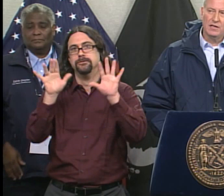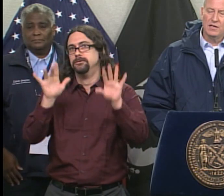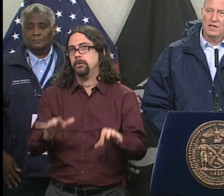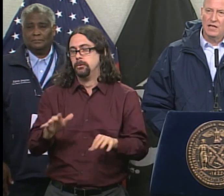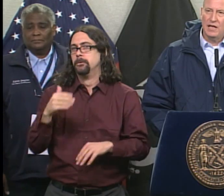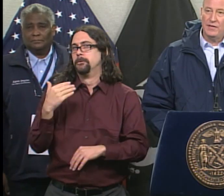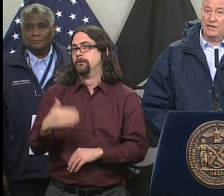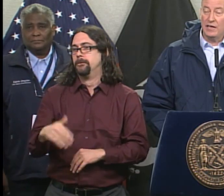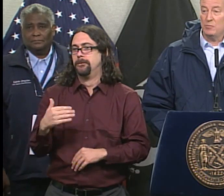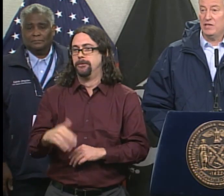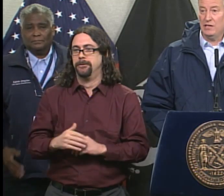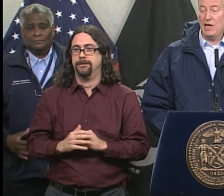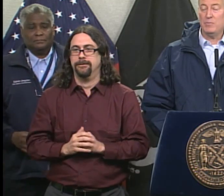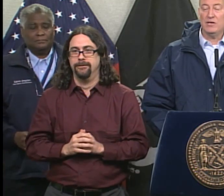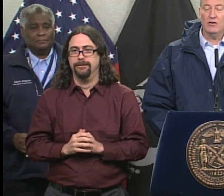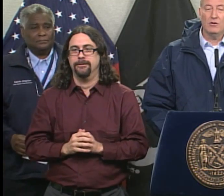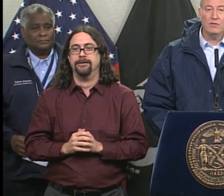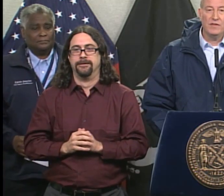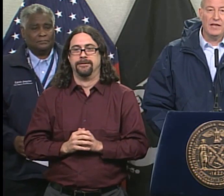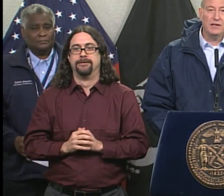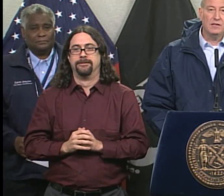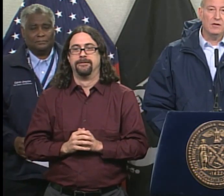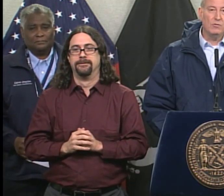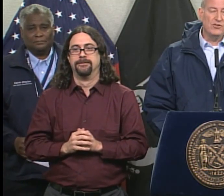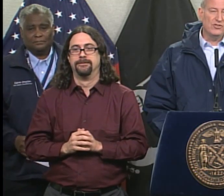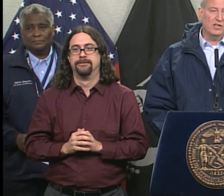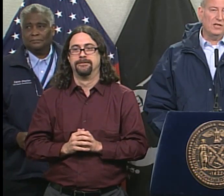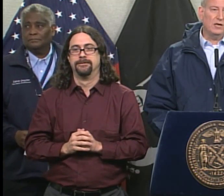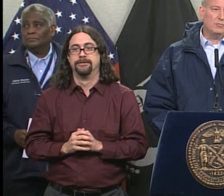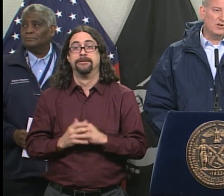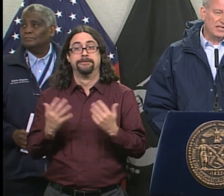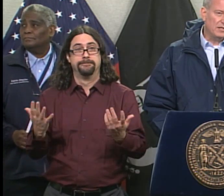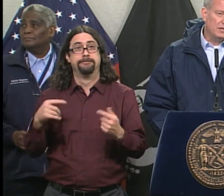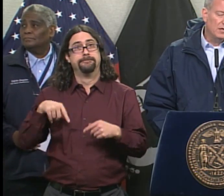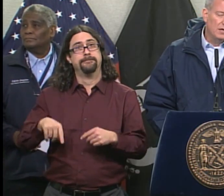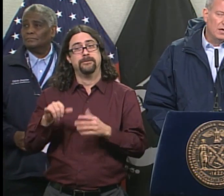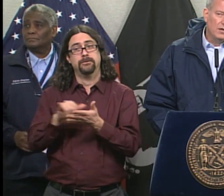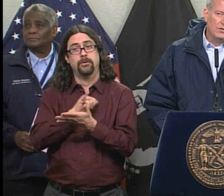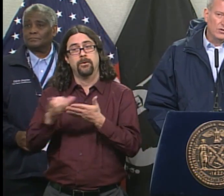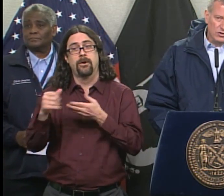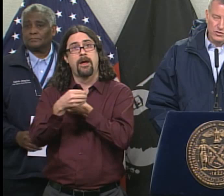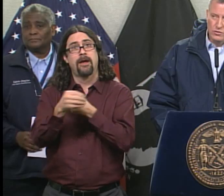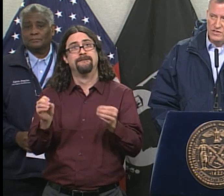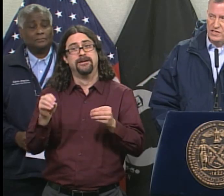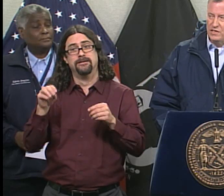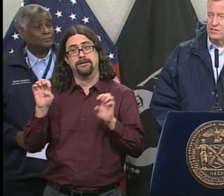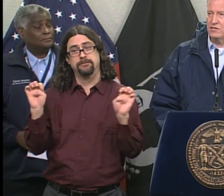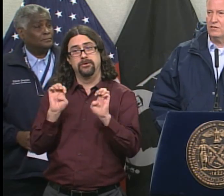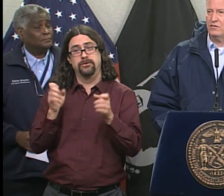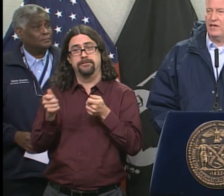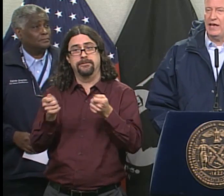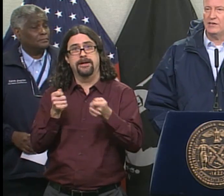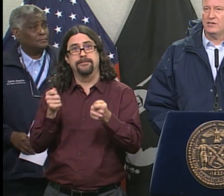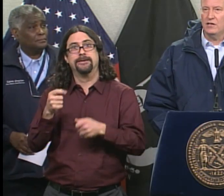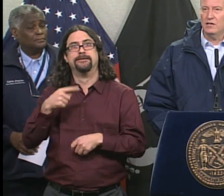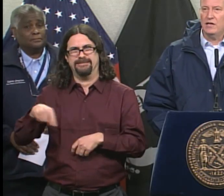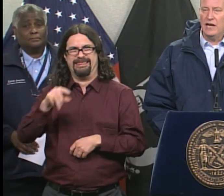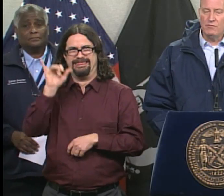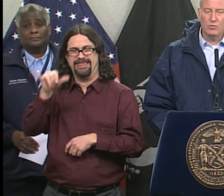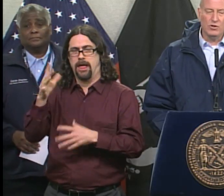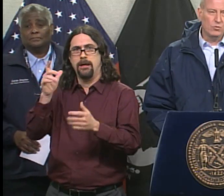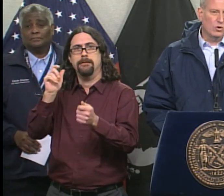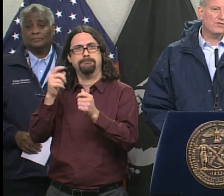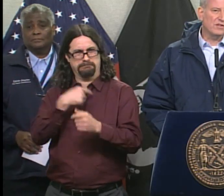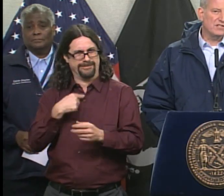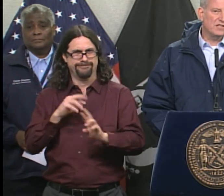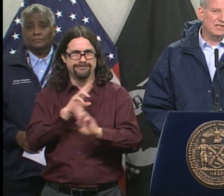rapidly, and that can end up being a lot bigger than originally predicted. The good news is that